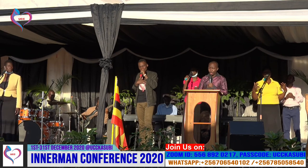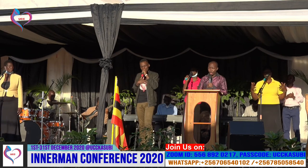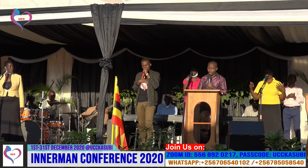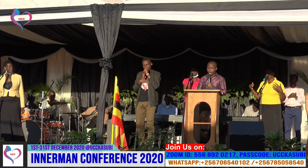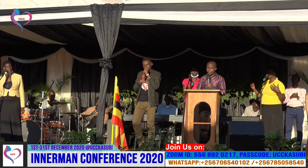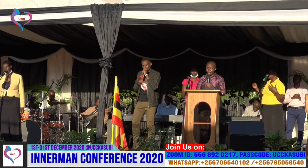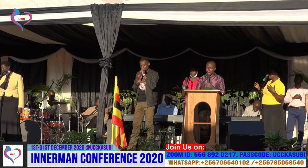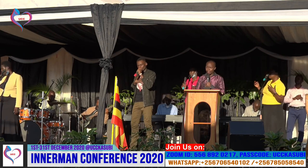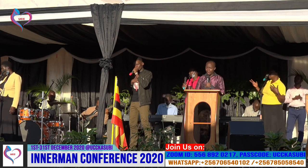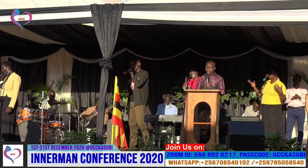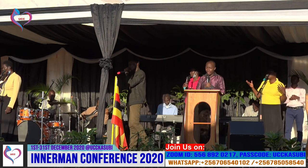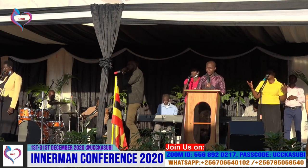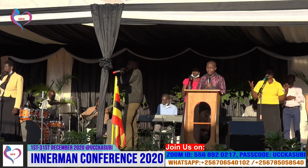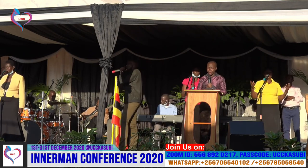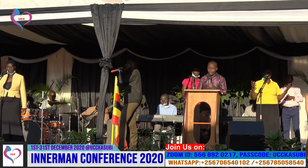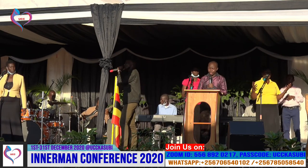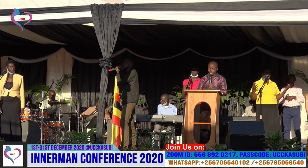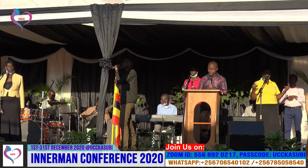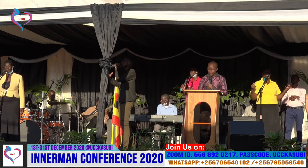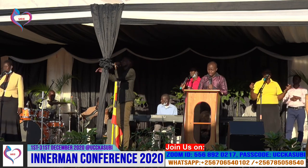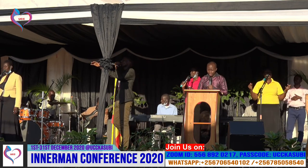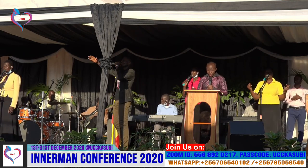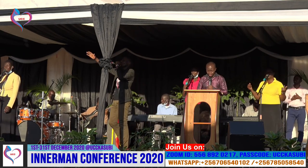yamba manye nti woli.